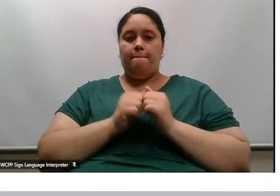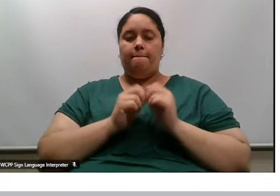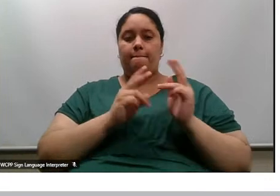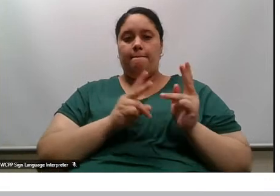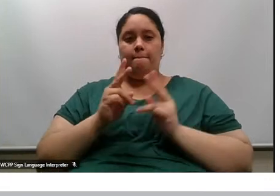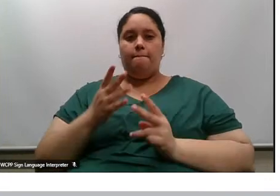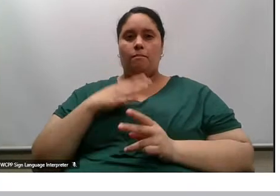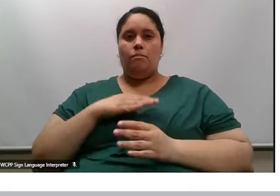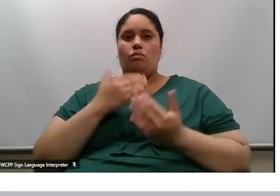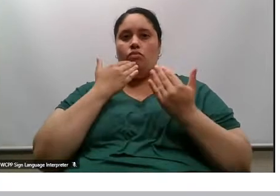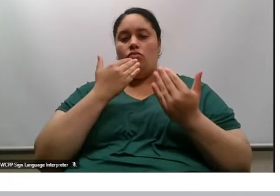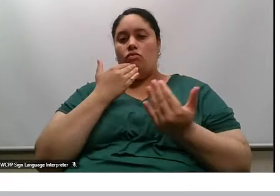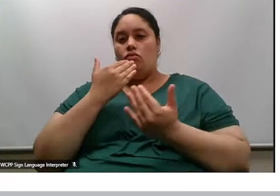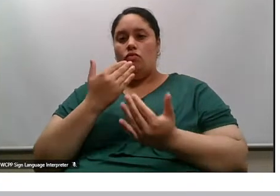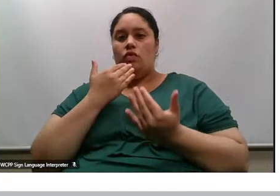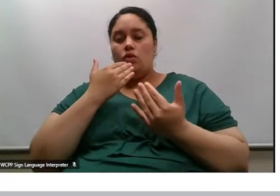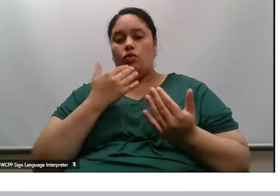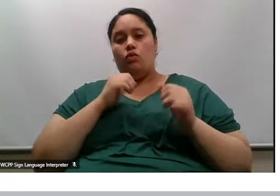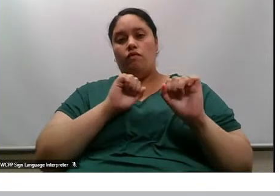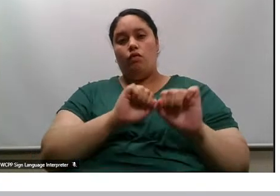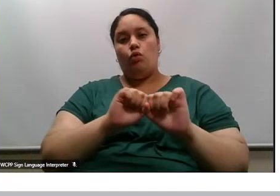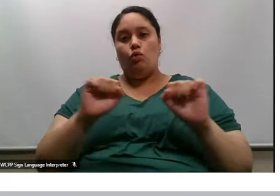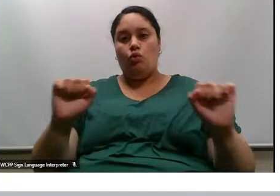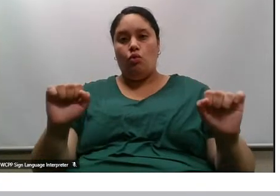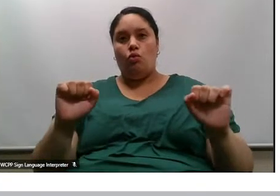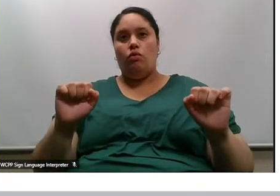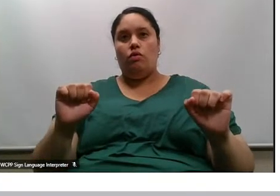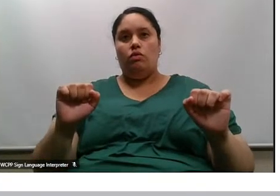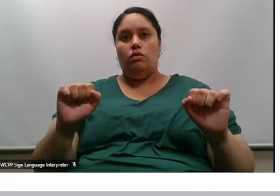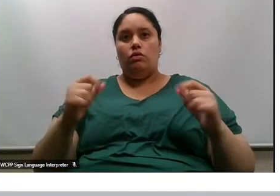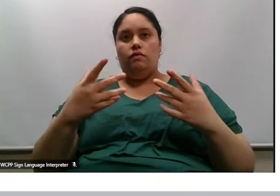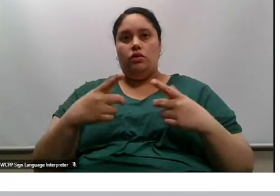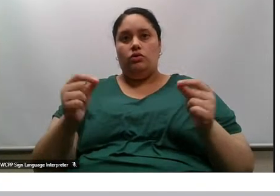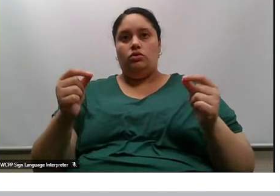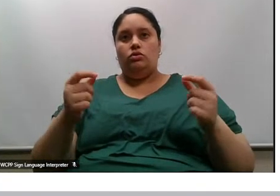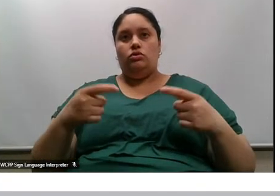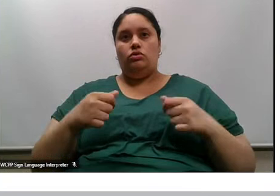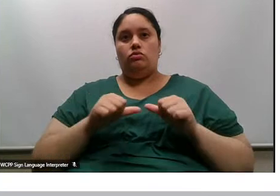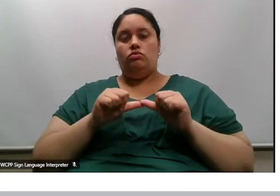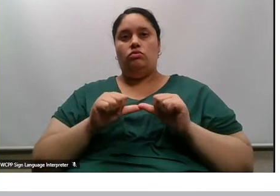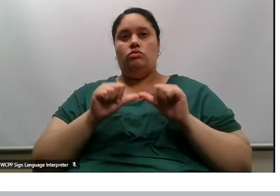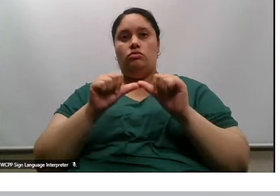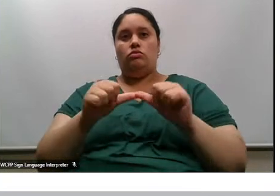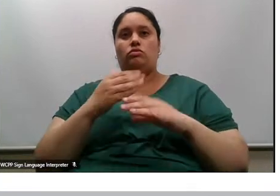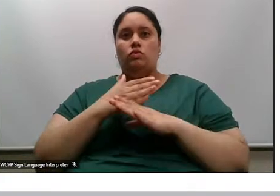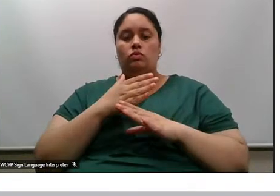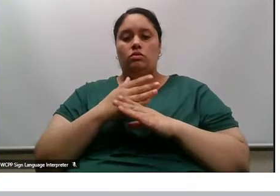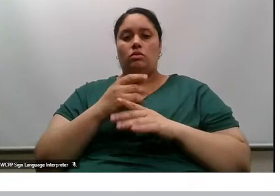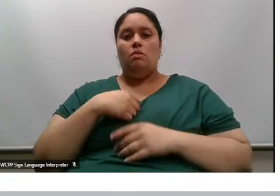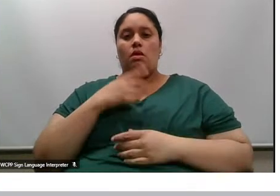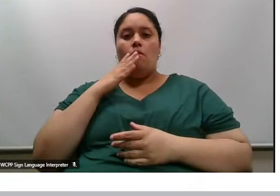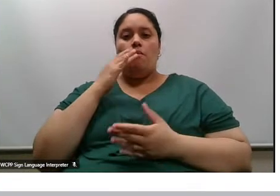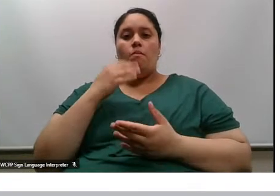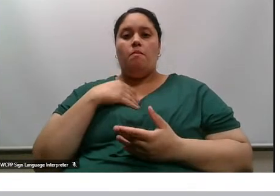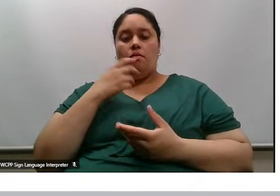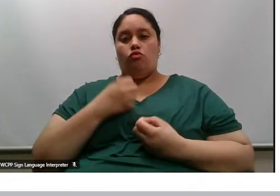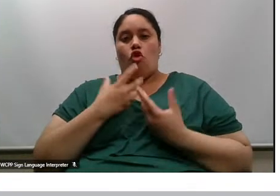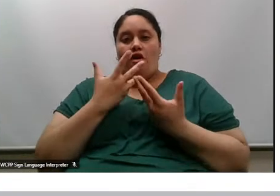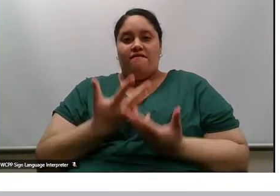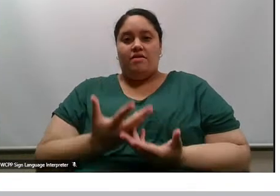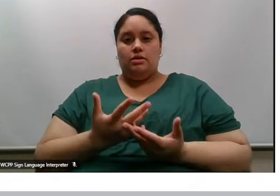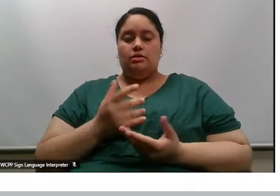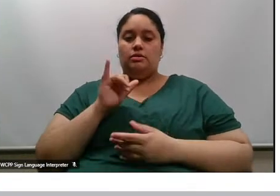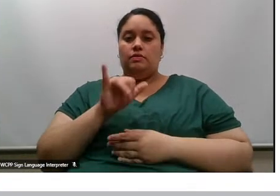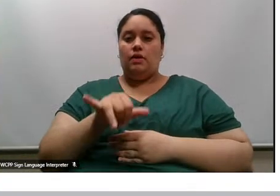want to say thank you. Thank you for your continued work. I have one confession that I wanted to make,